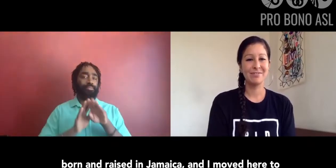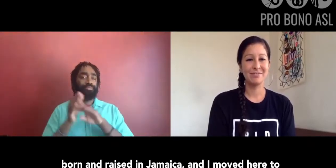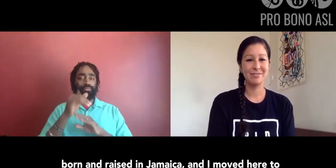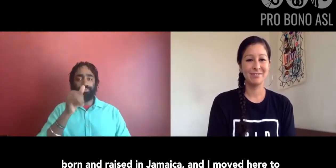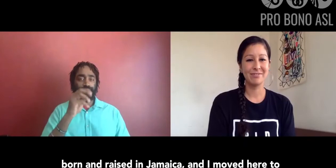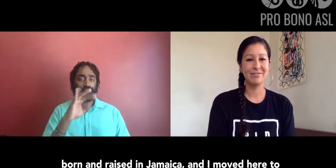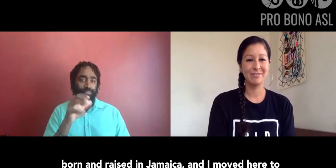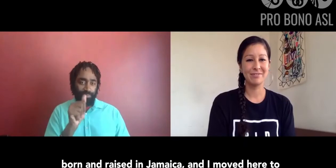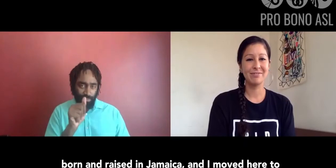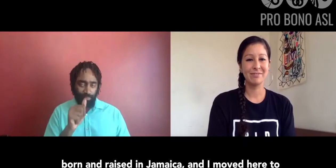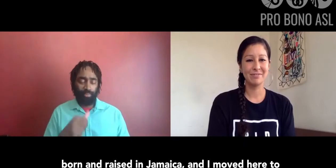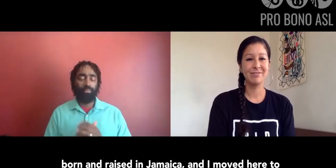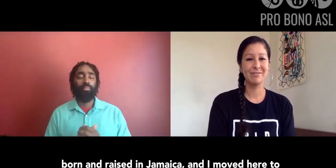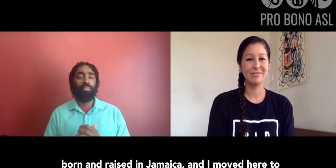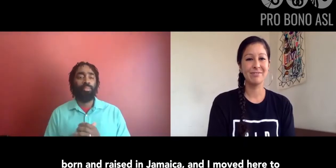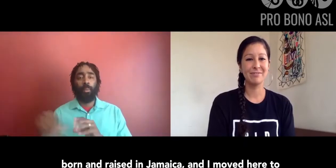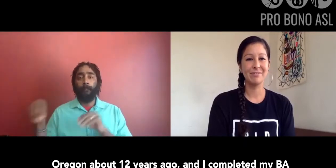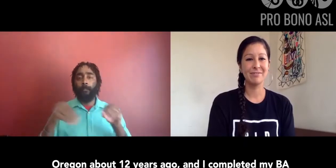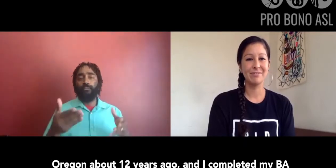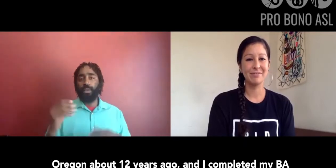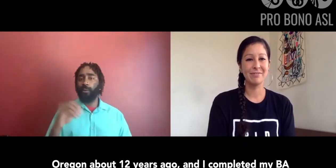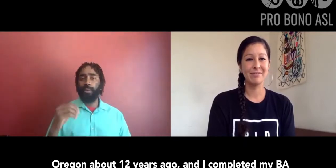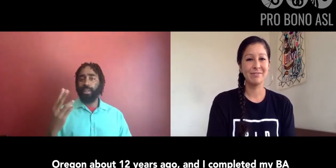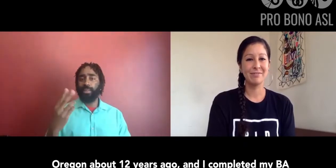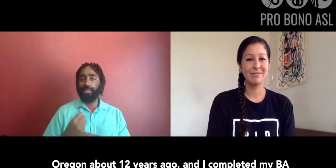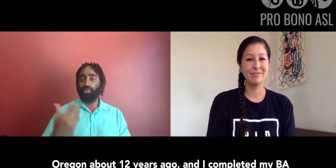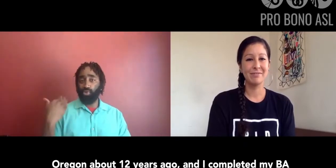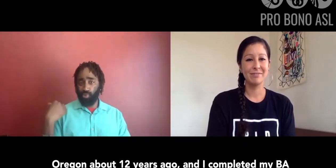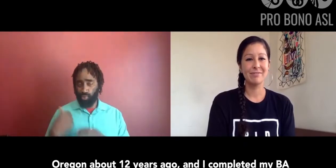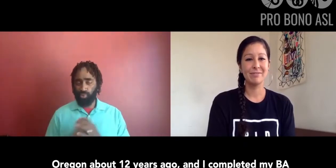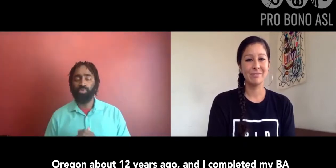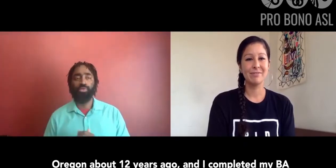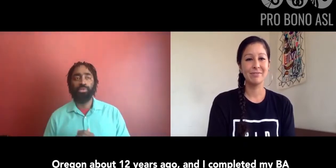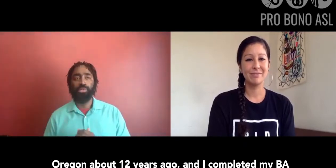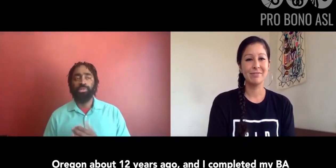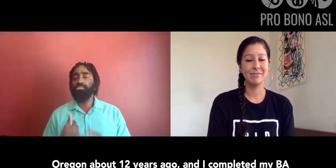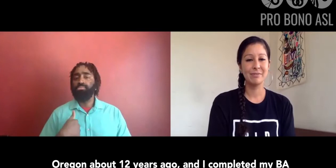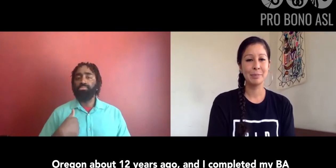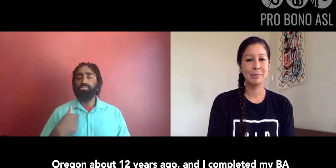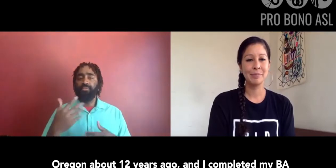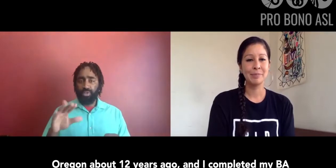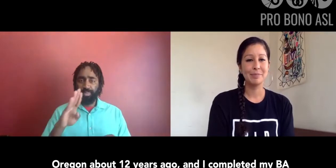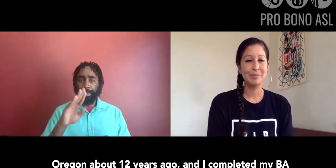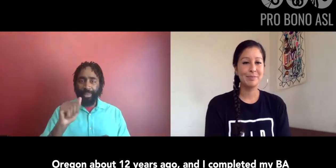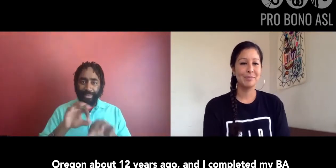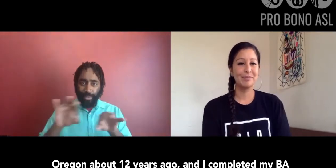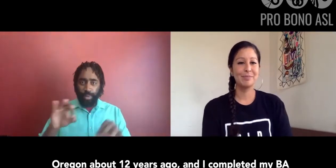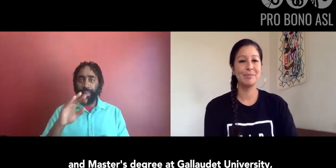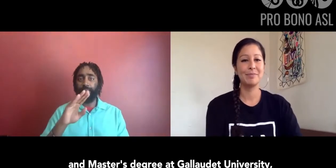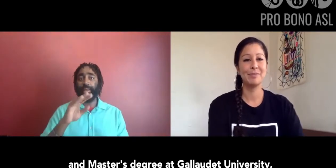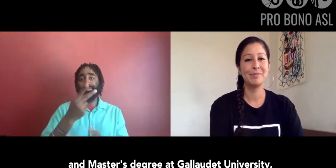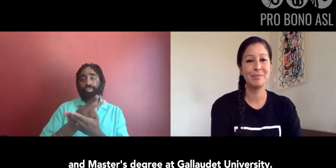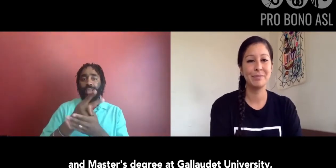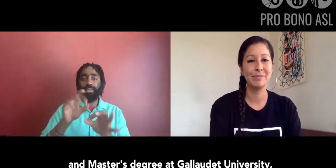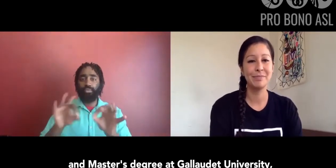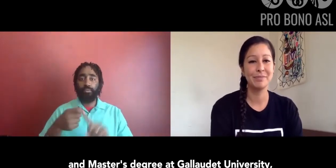was born and raised in Jamaica, and I moved here to Oregon about 12 years ago, and I completed my BA